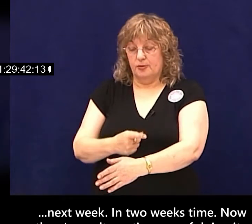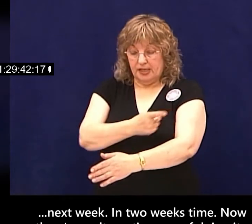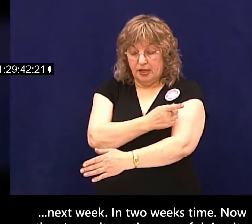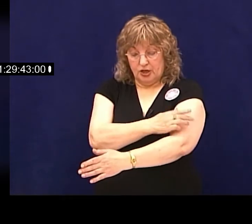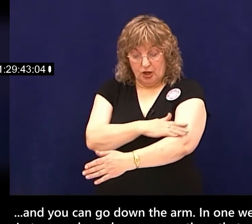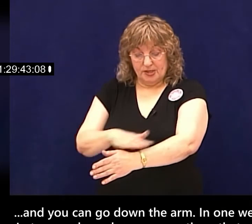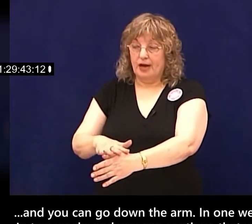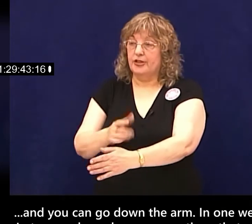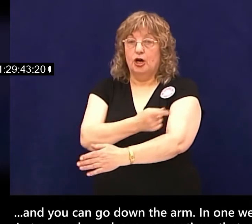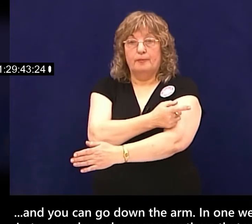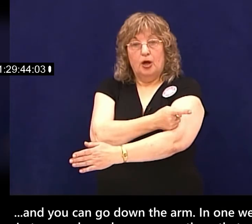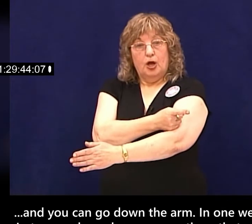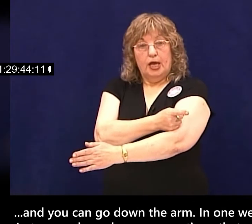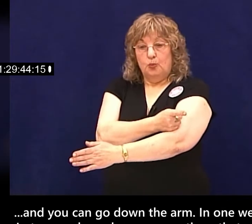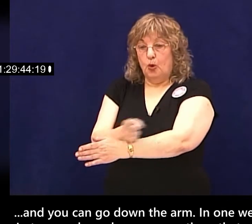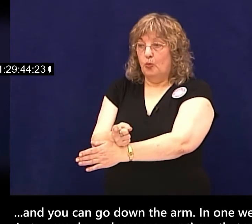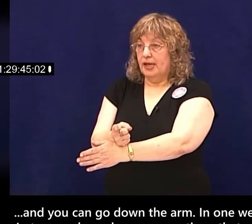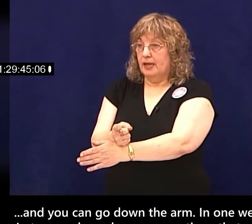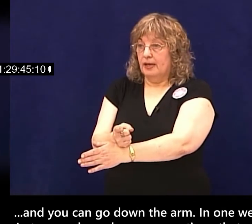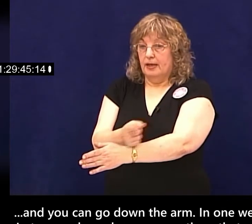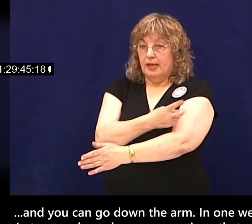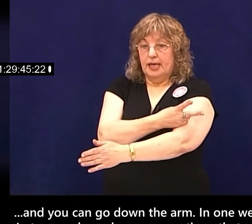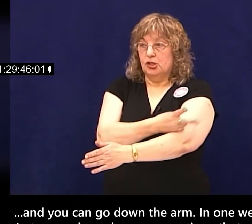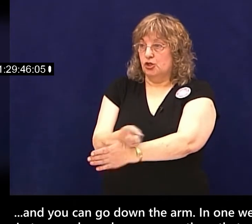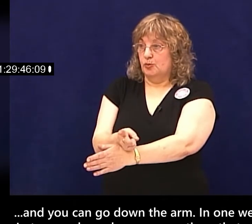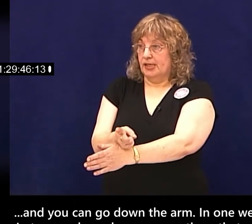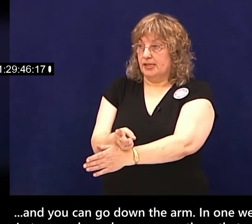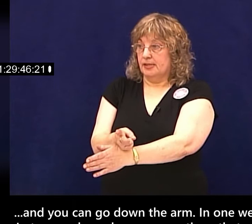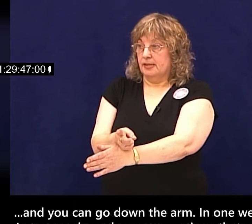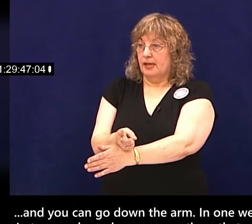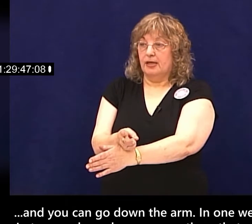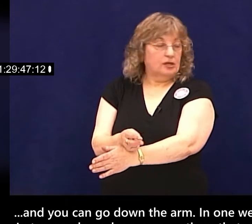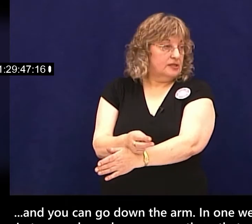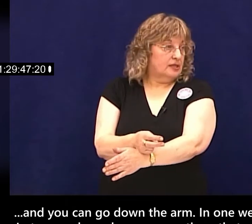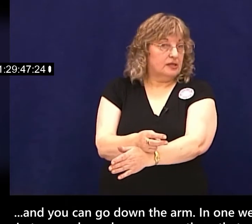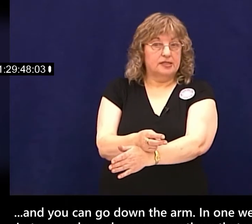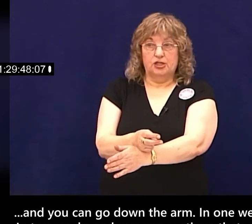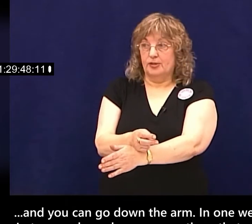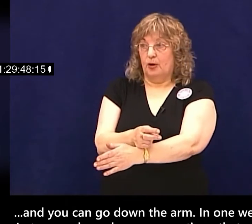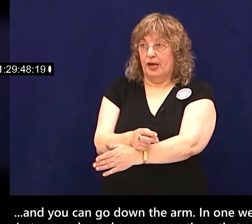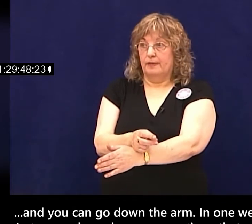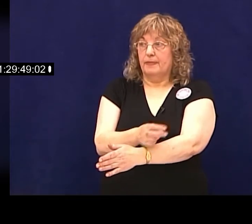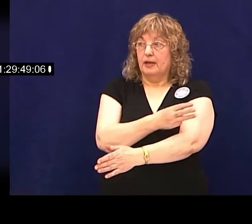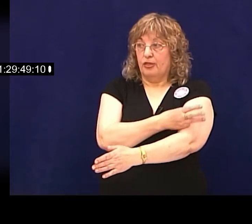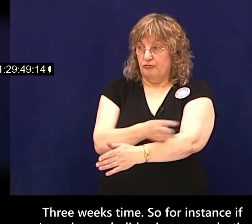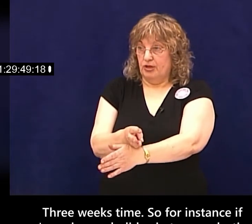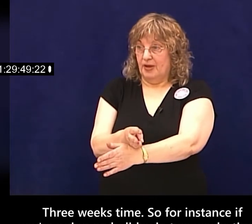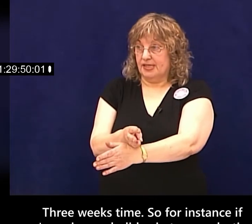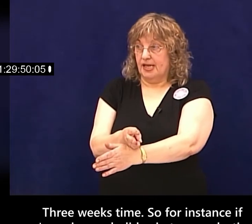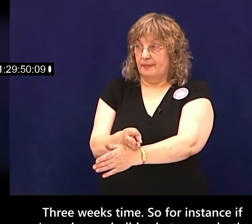it, and you can go down the arm in 1 week, in 2 weeks, and you can continue that way, 3 weeks' time.